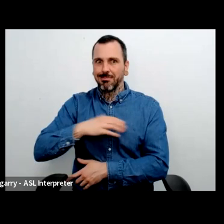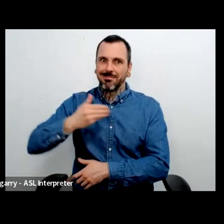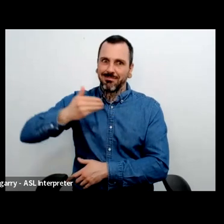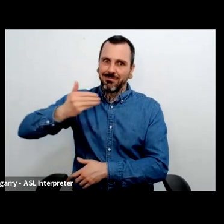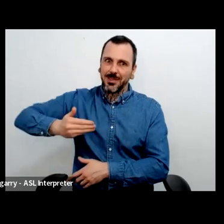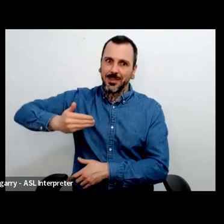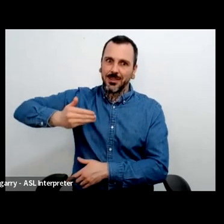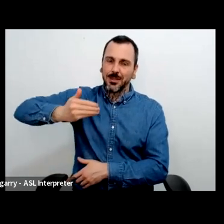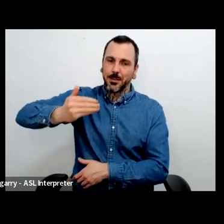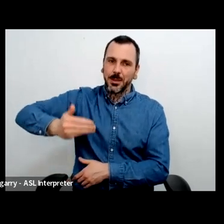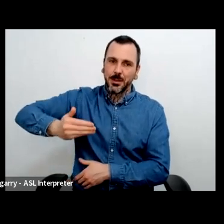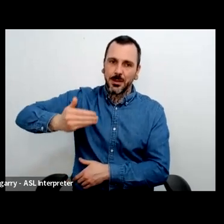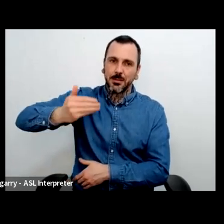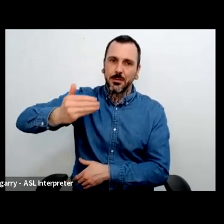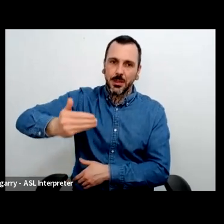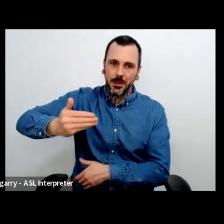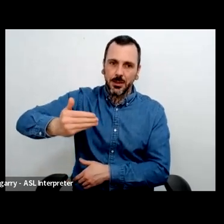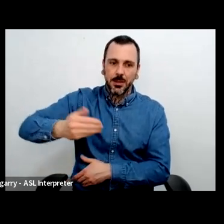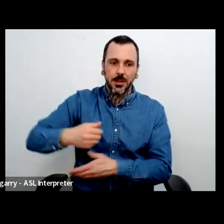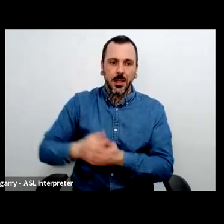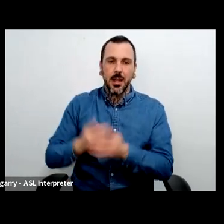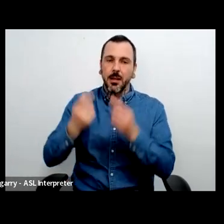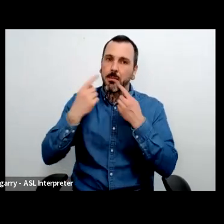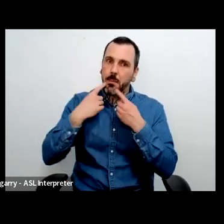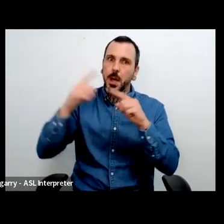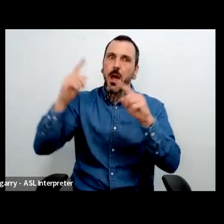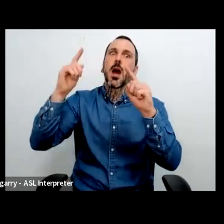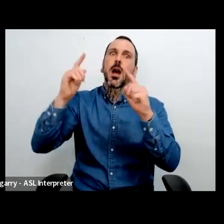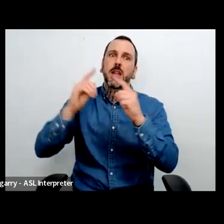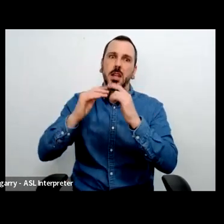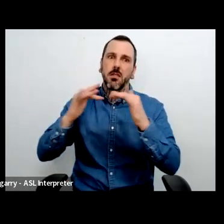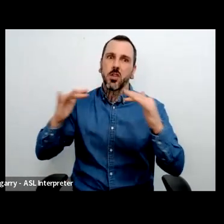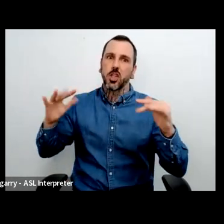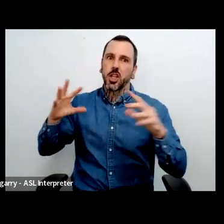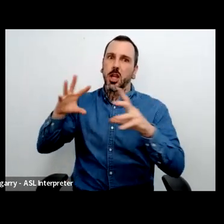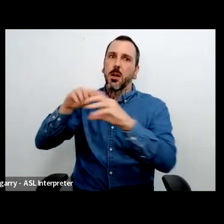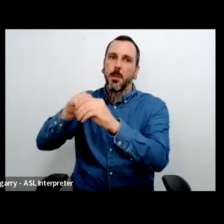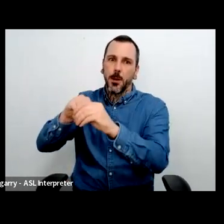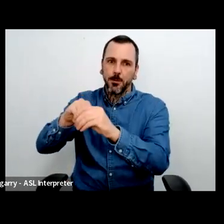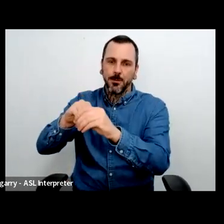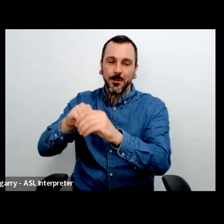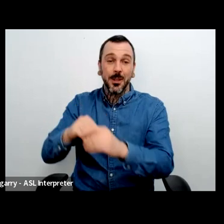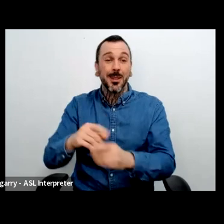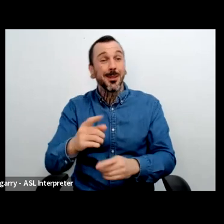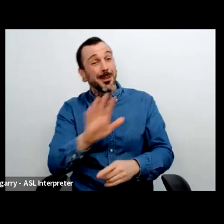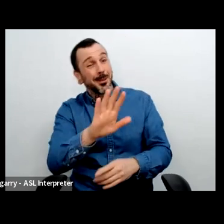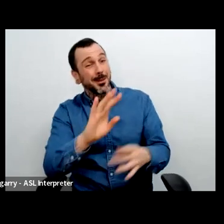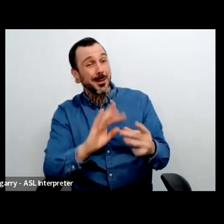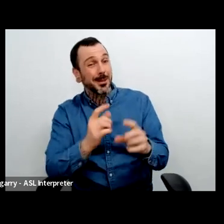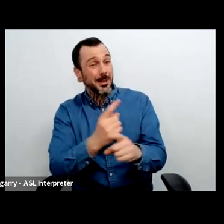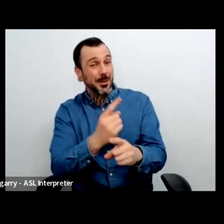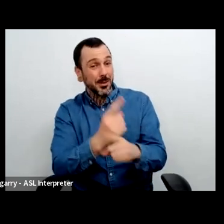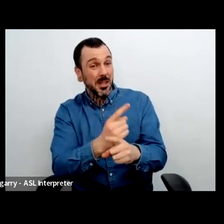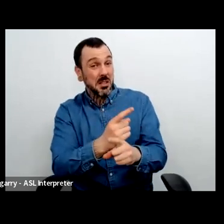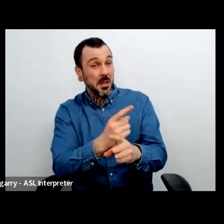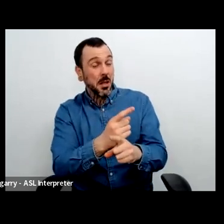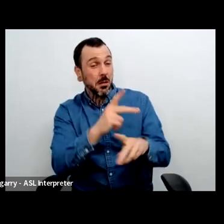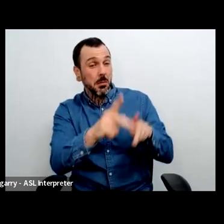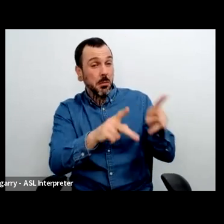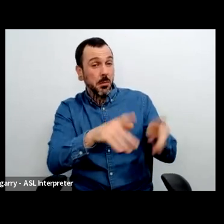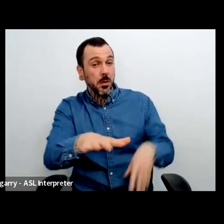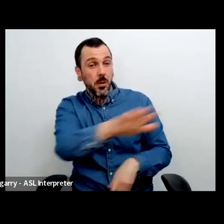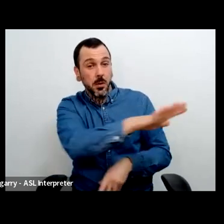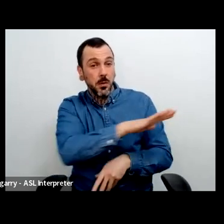apart. So there's that too. You're right. There's a larger trust problem with institutions. One